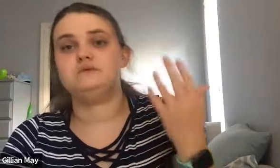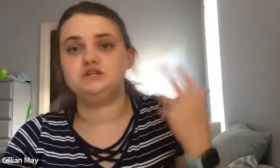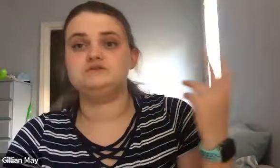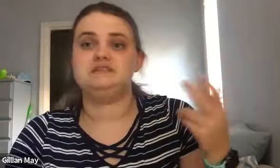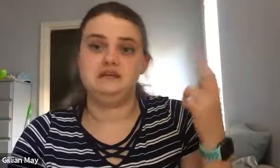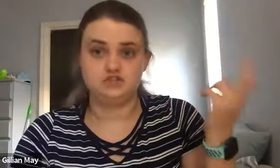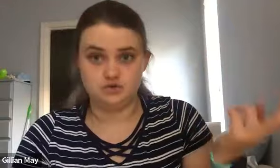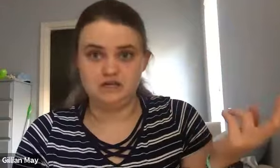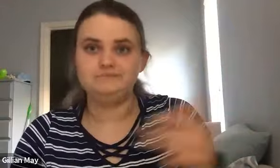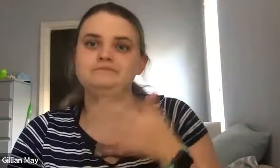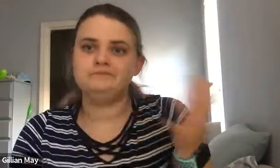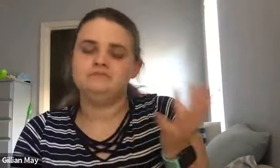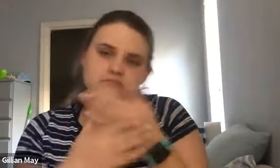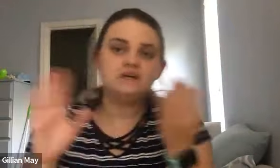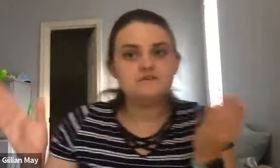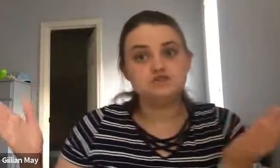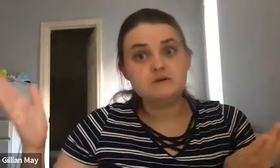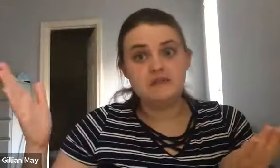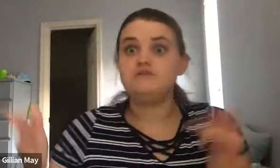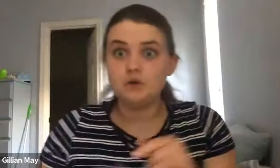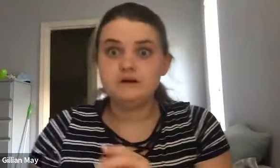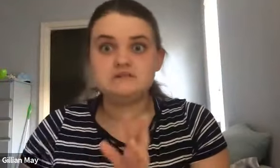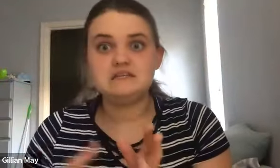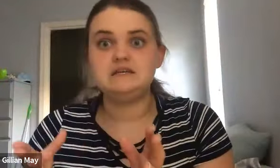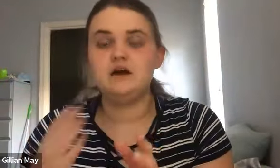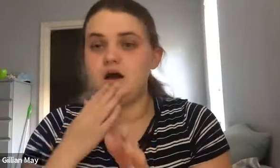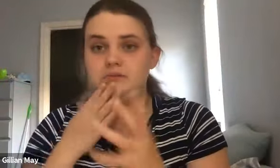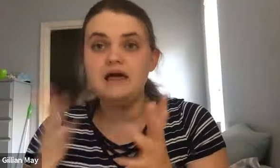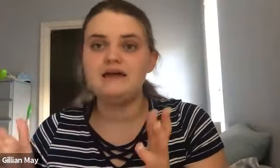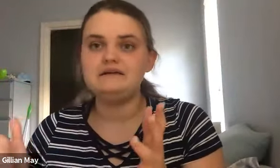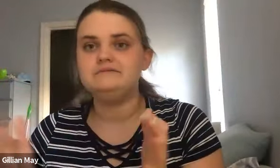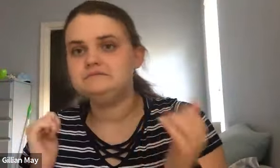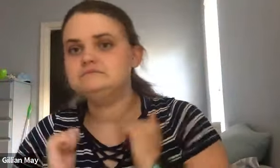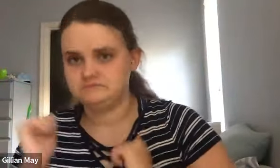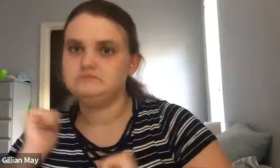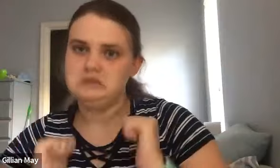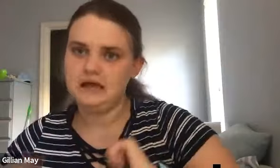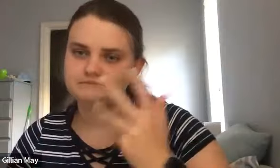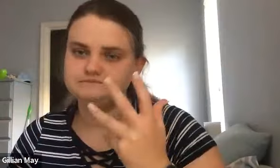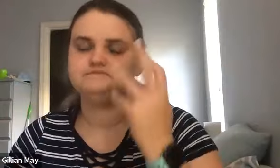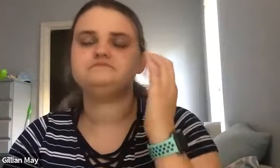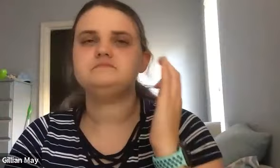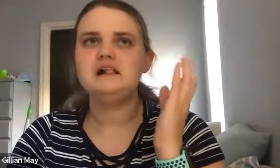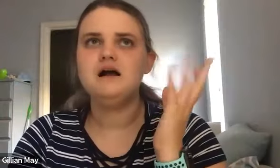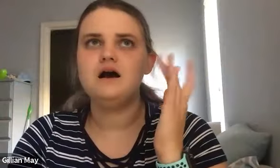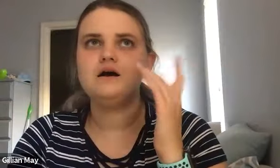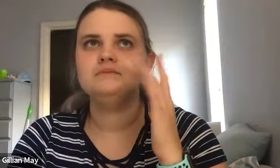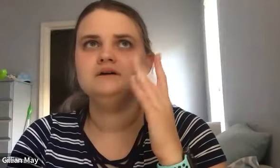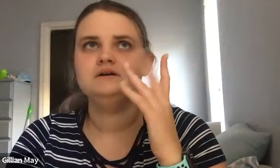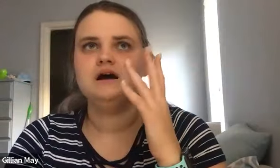went to go see a screen. But if you're doing that, if you're going to go see a play, what? Oh, I